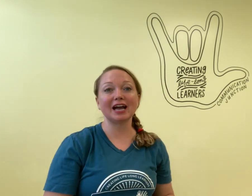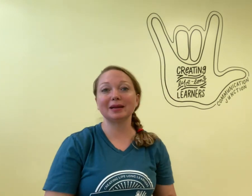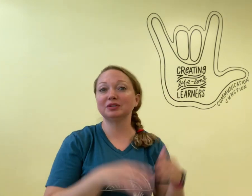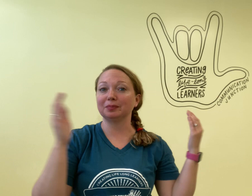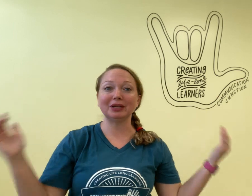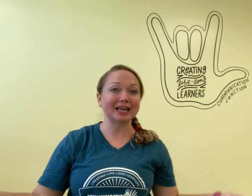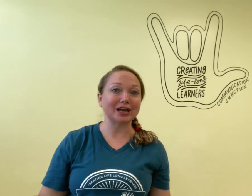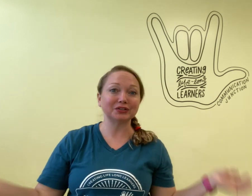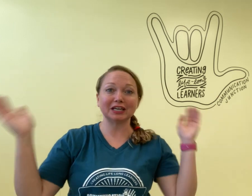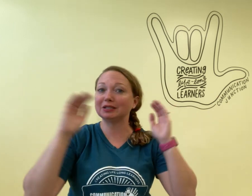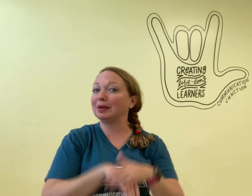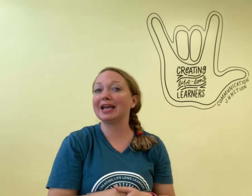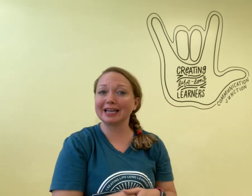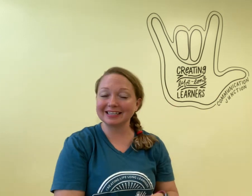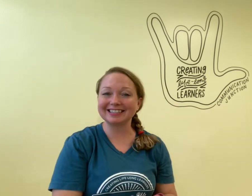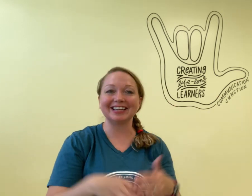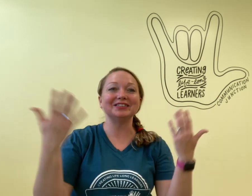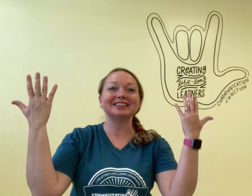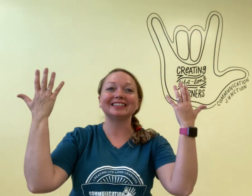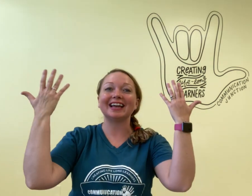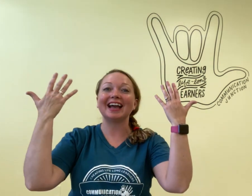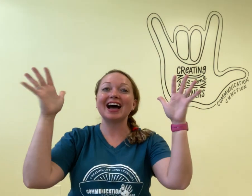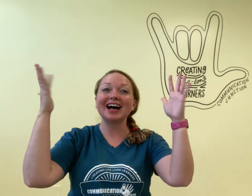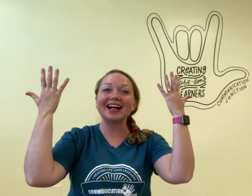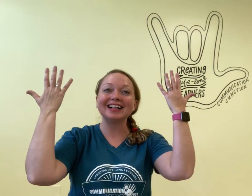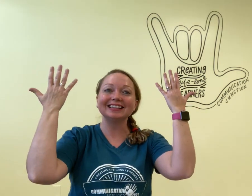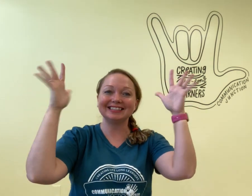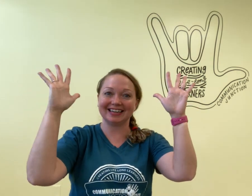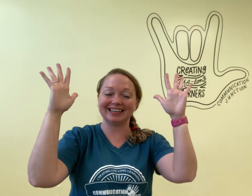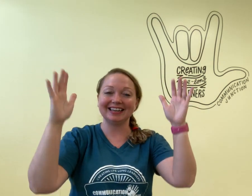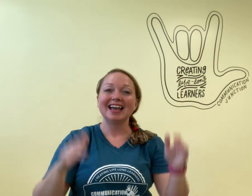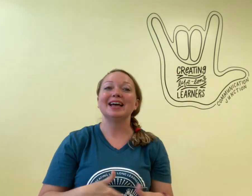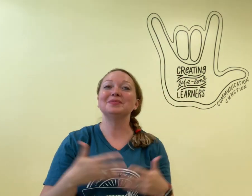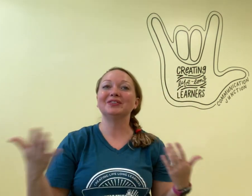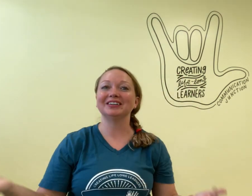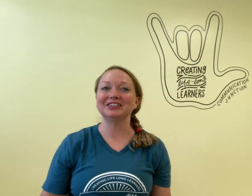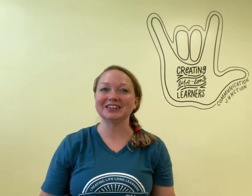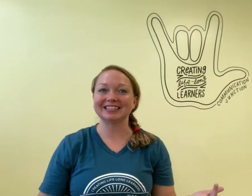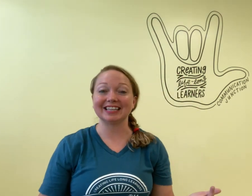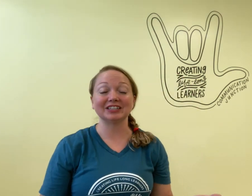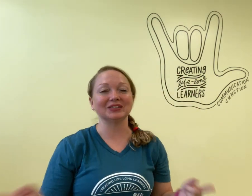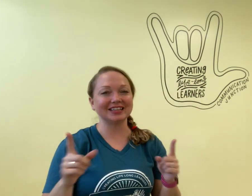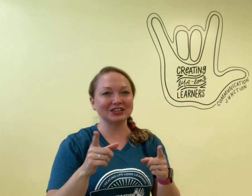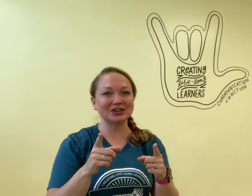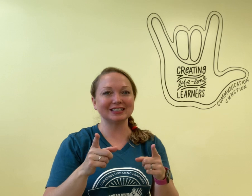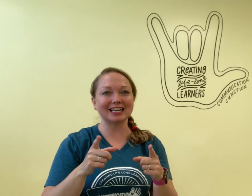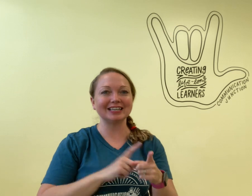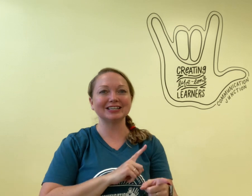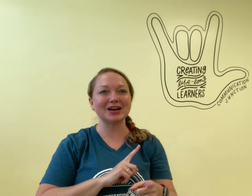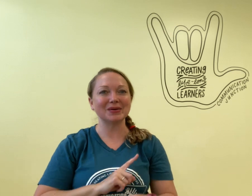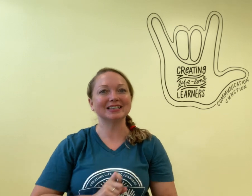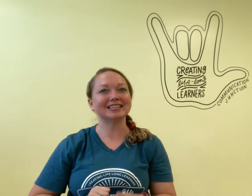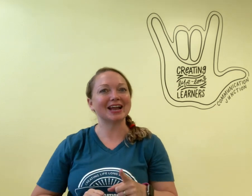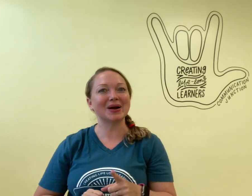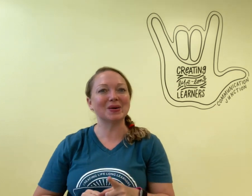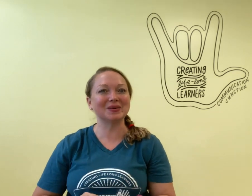to playing outside to playing inside. You can say all done and move on to your next thing. So that's a good sign to know and to take home with